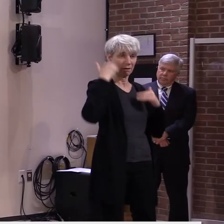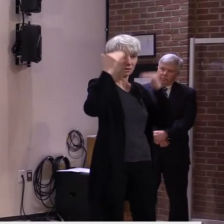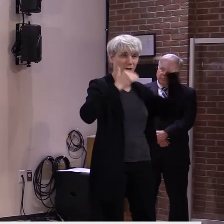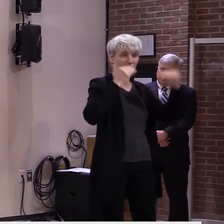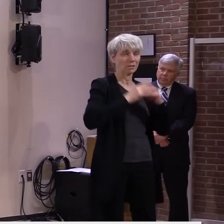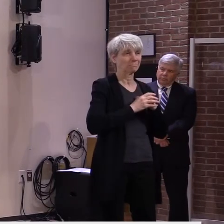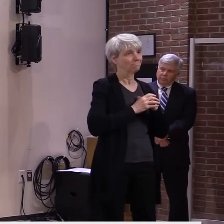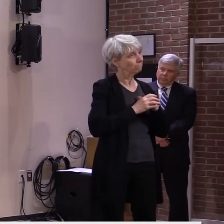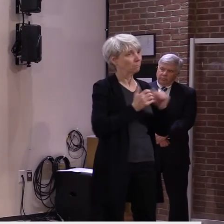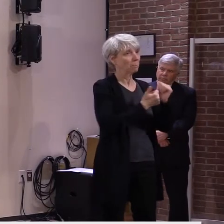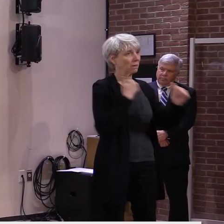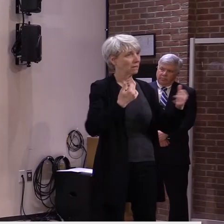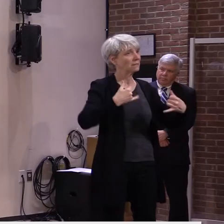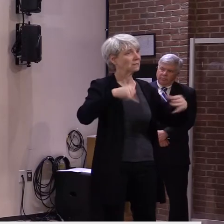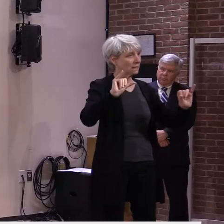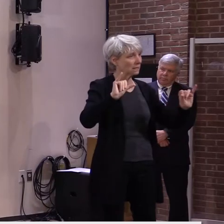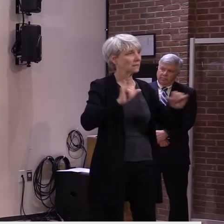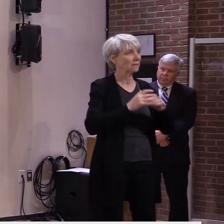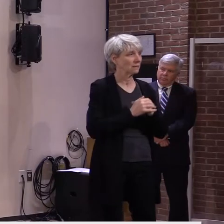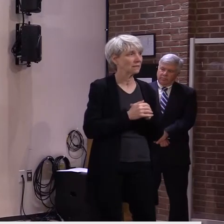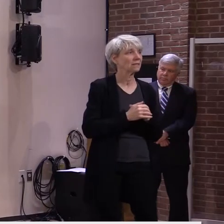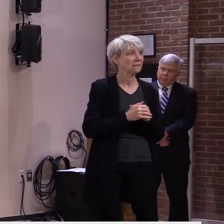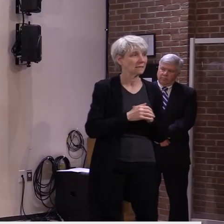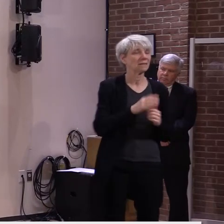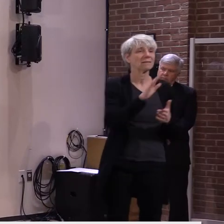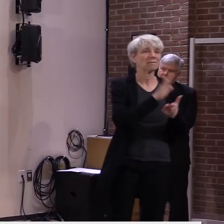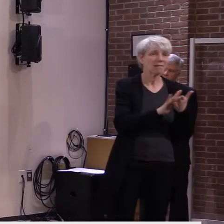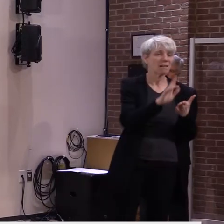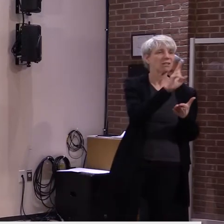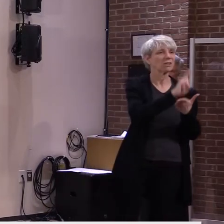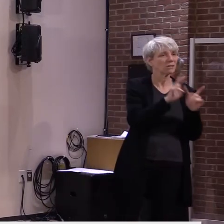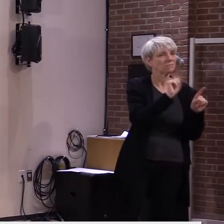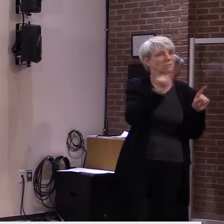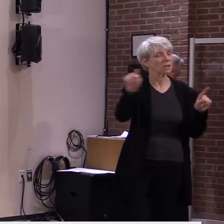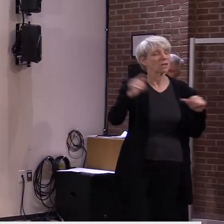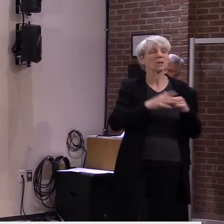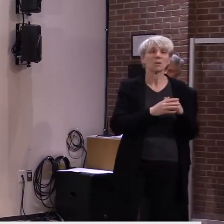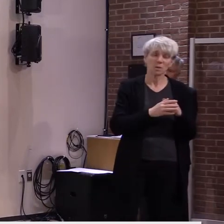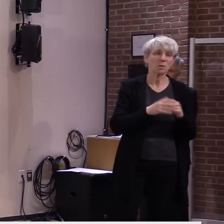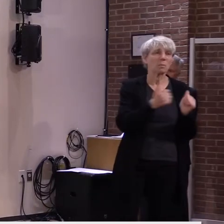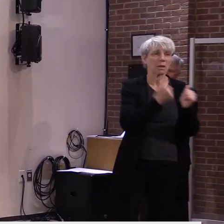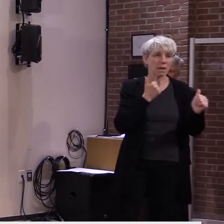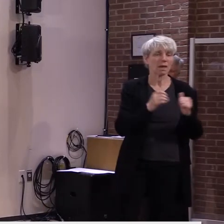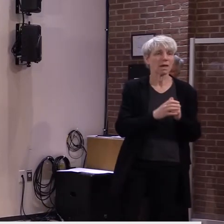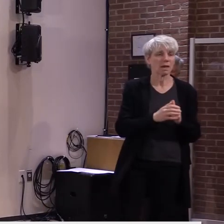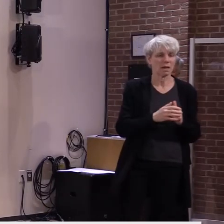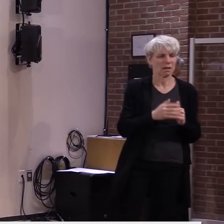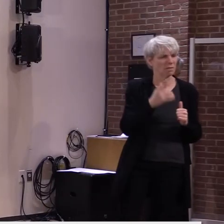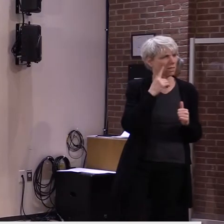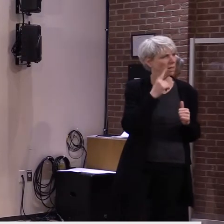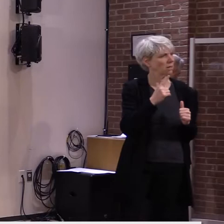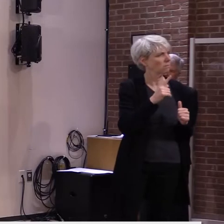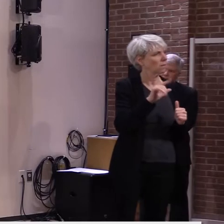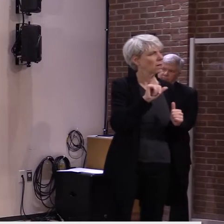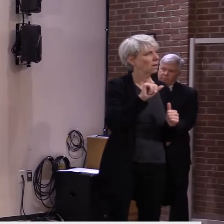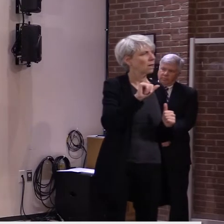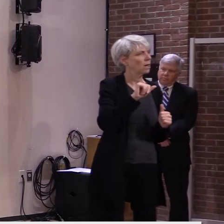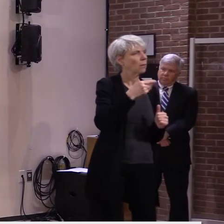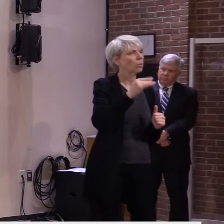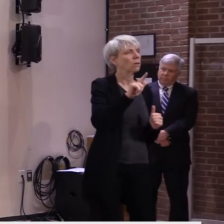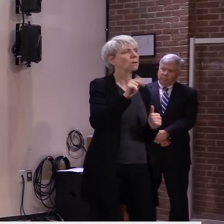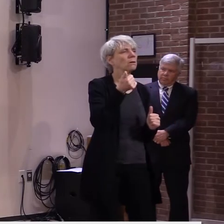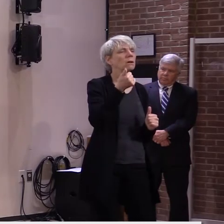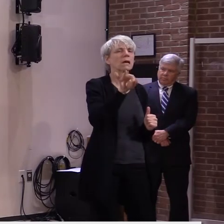was April 19th, I believe, that we opened up that age group, and we're only at